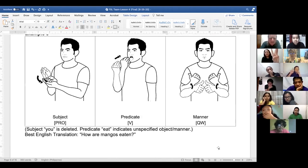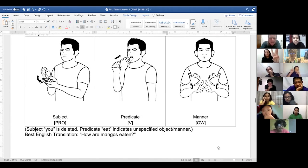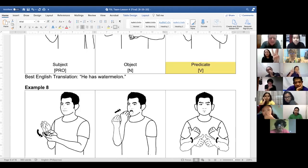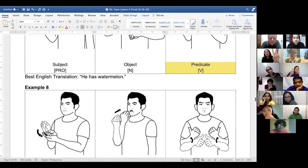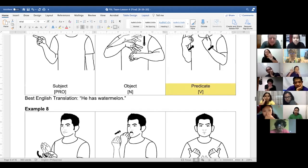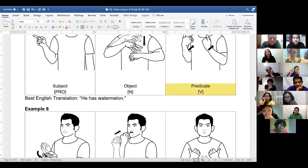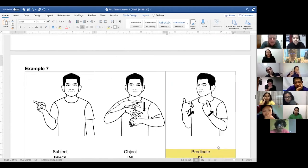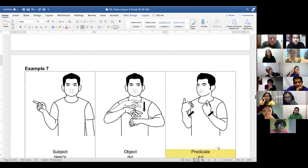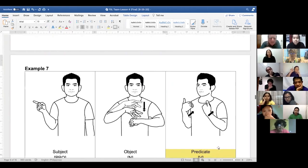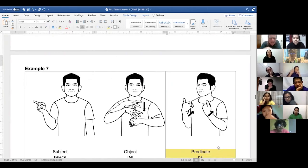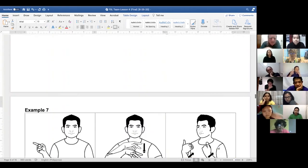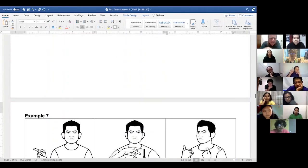6.